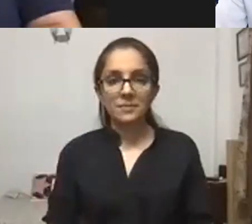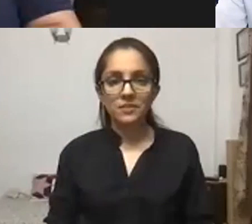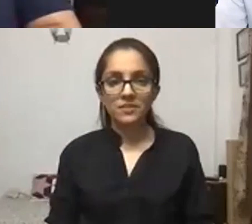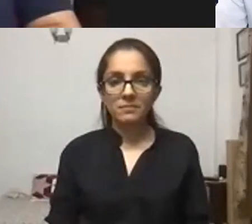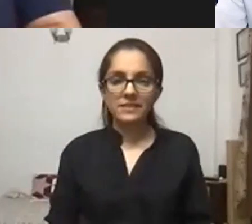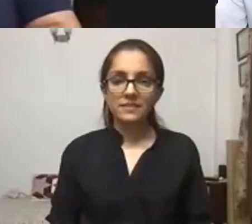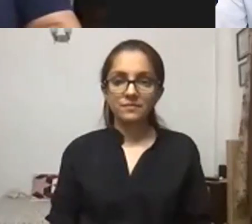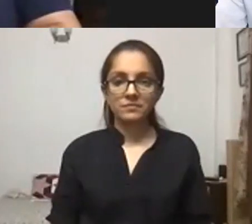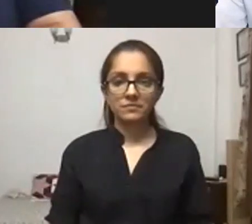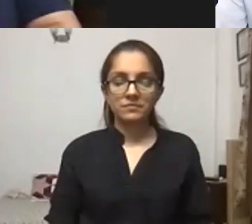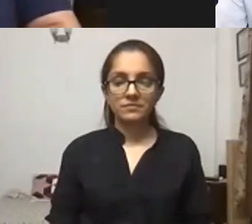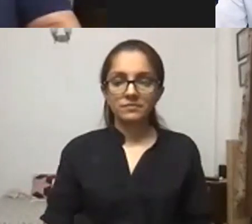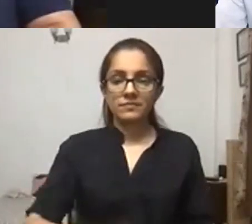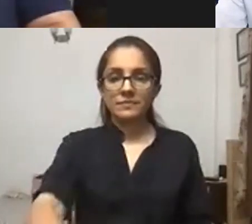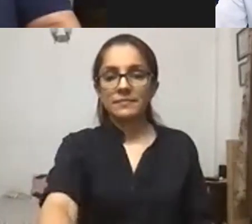Next person, please.